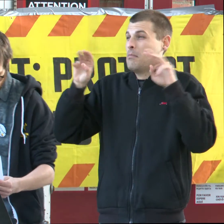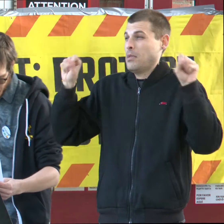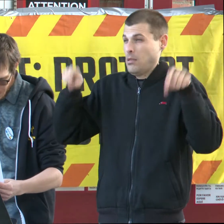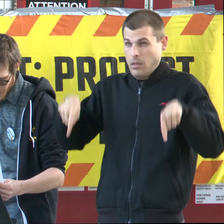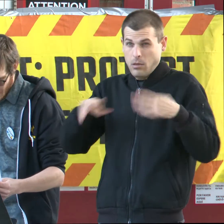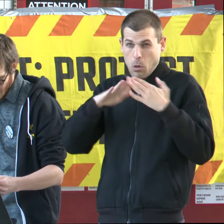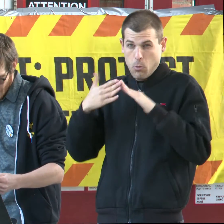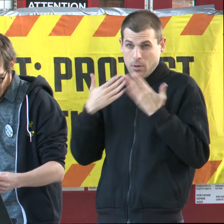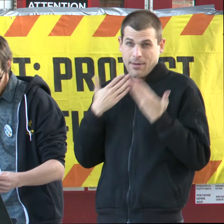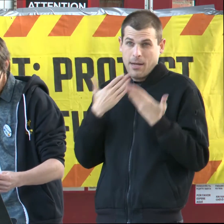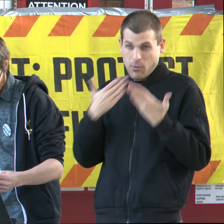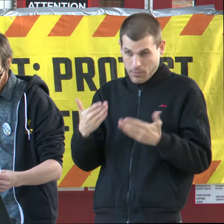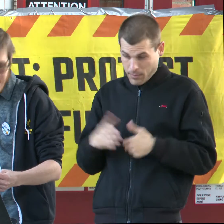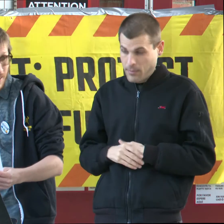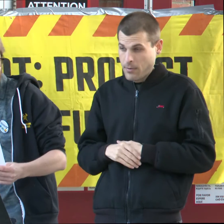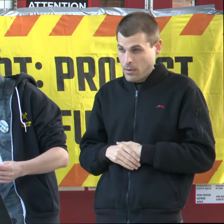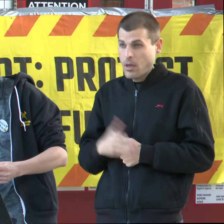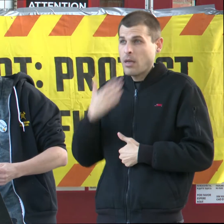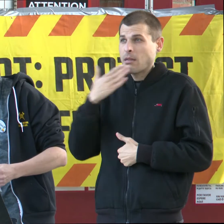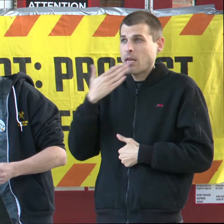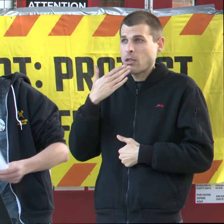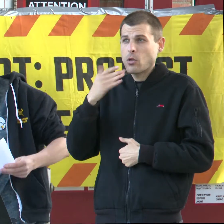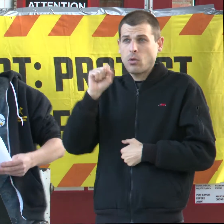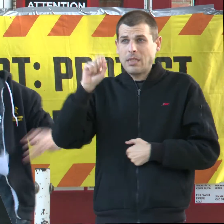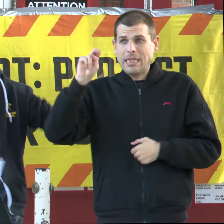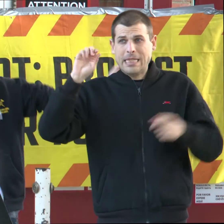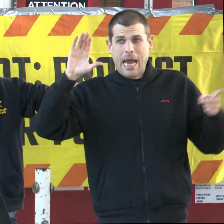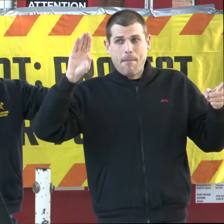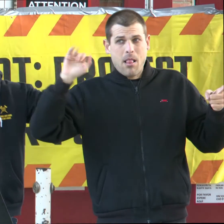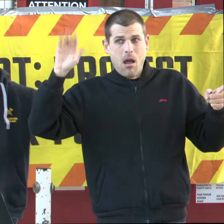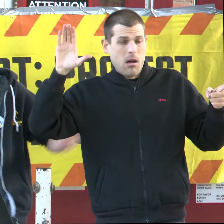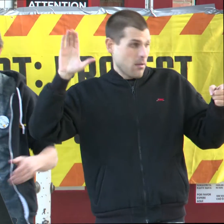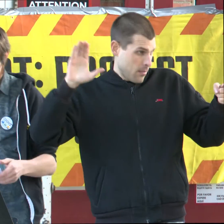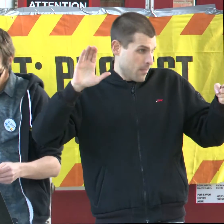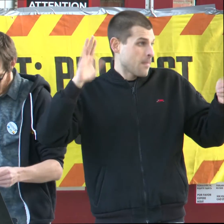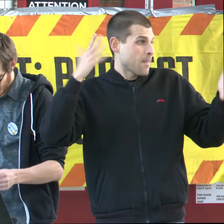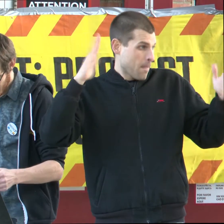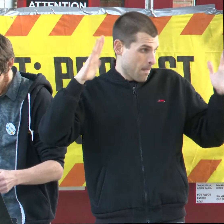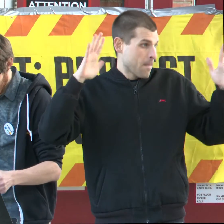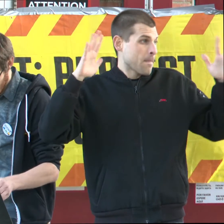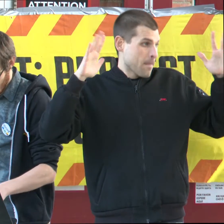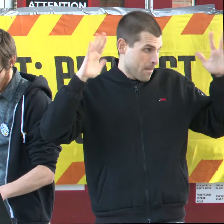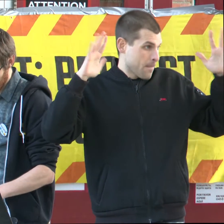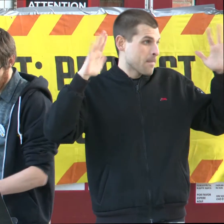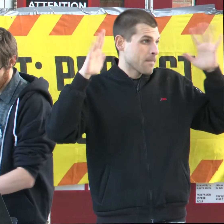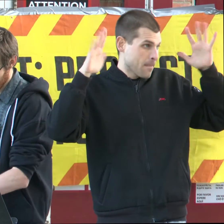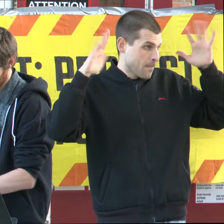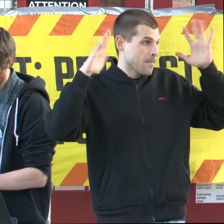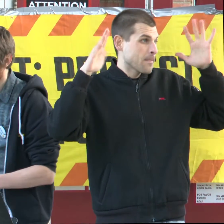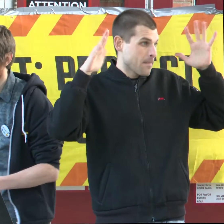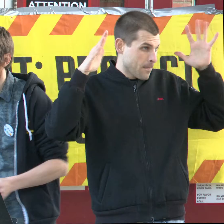for allowing us to be here. I want to thank Snack Block. Snack Block.